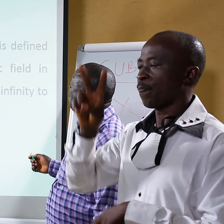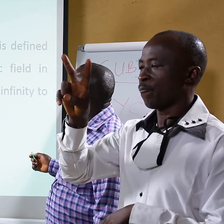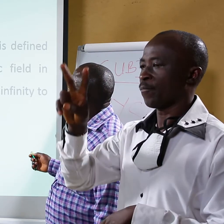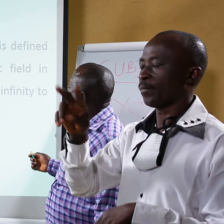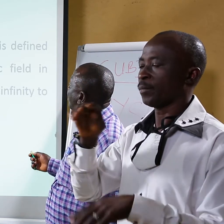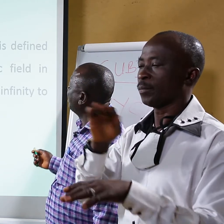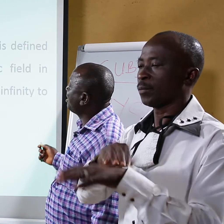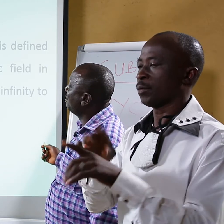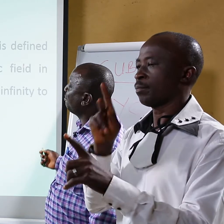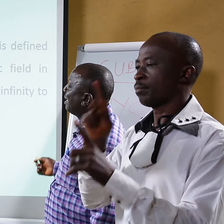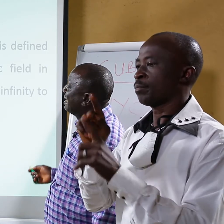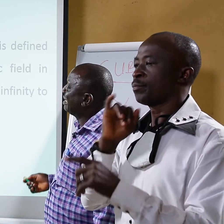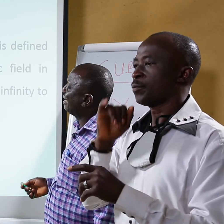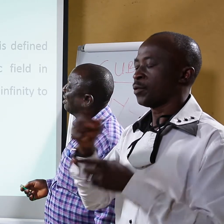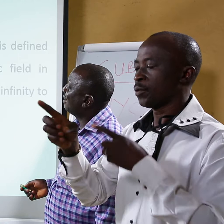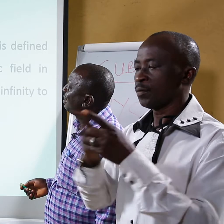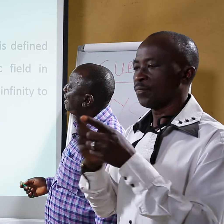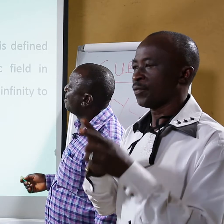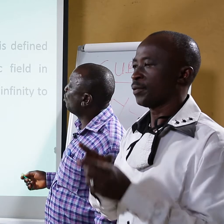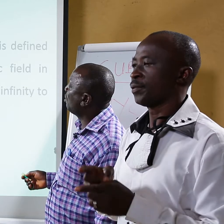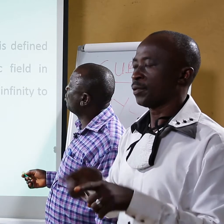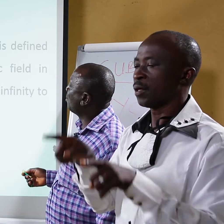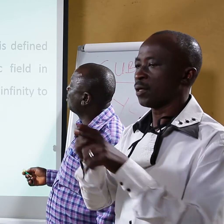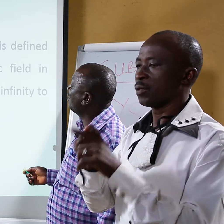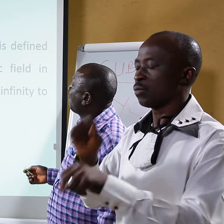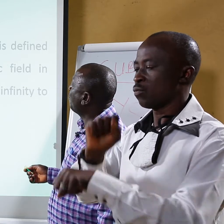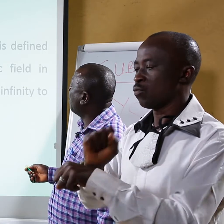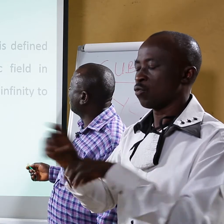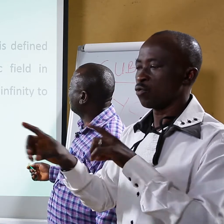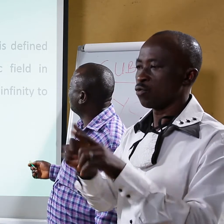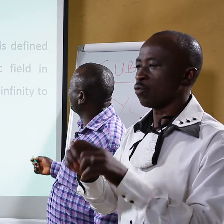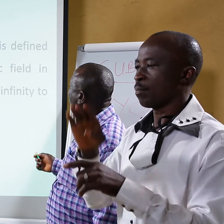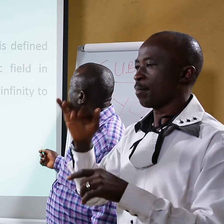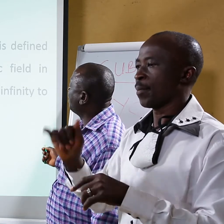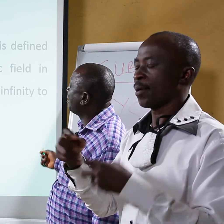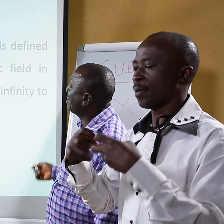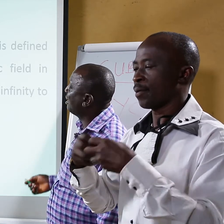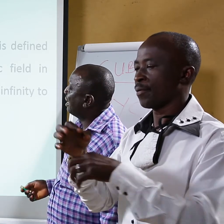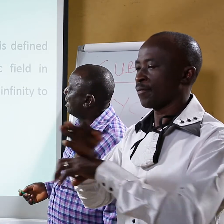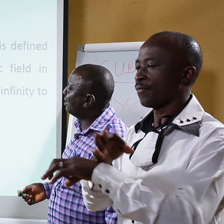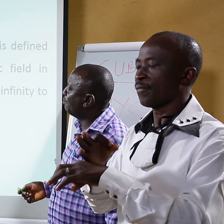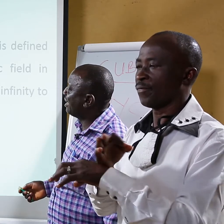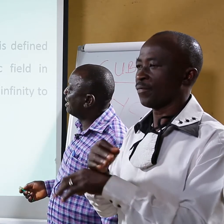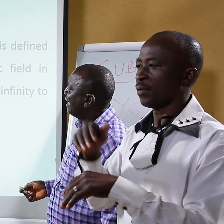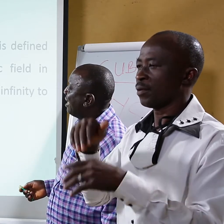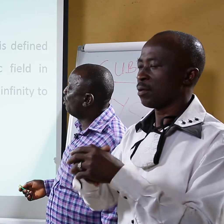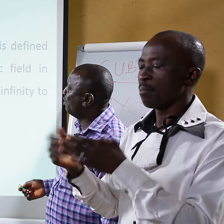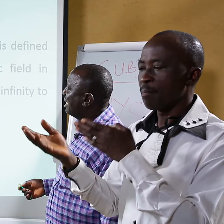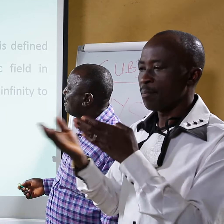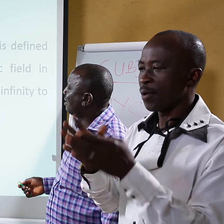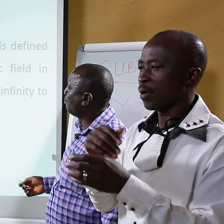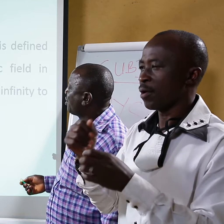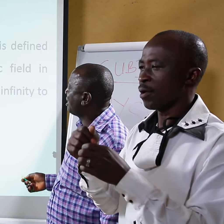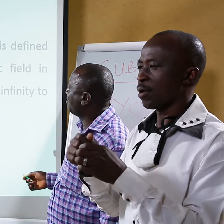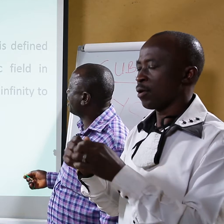a point is defined as the work done by an electric field in bringing a